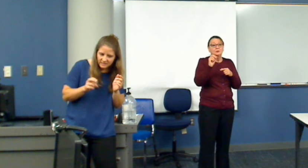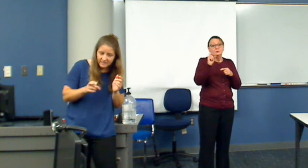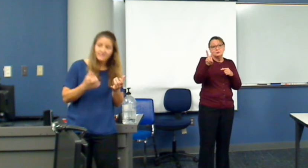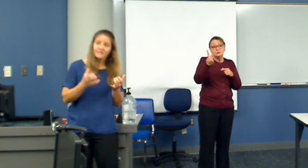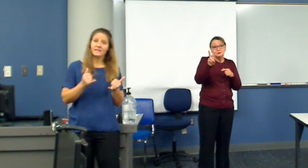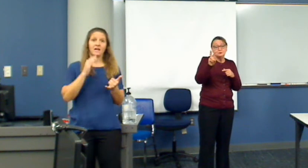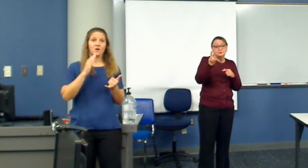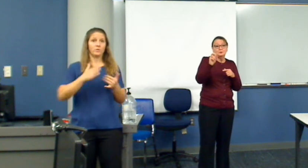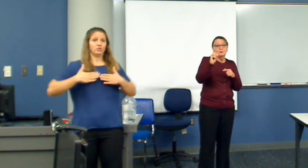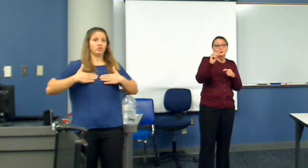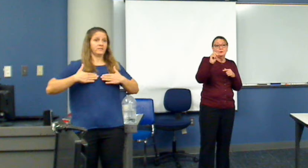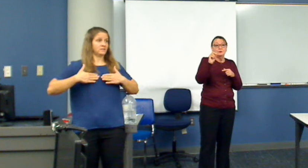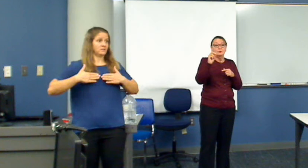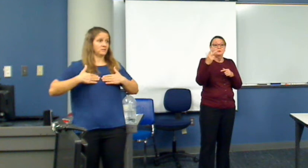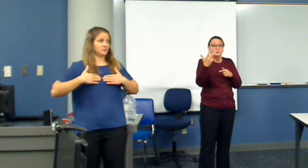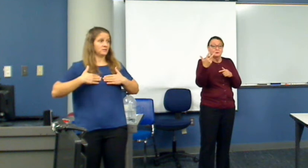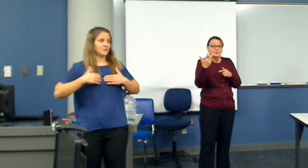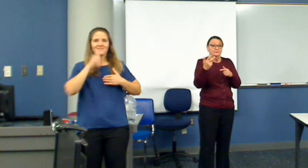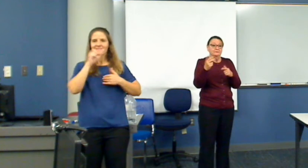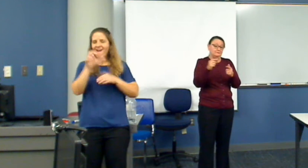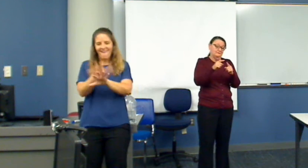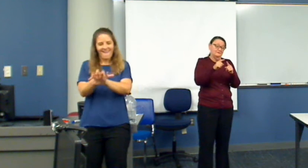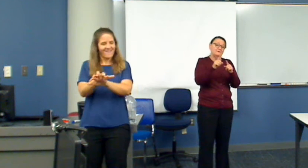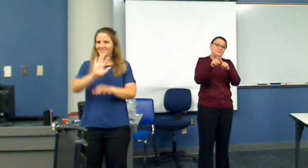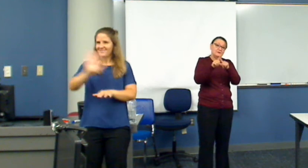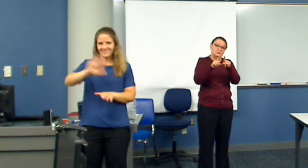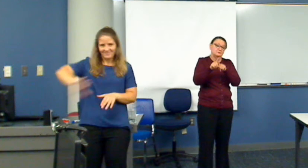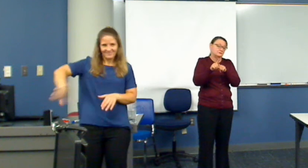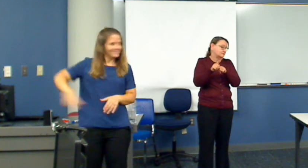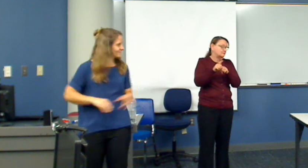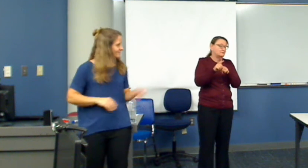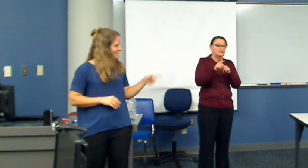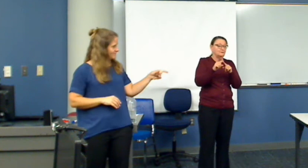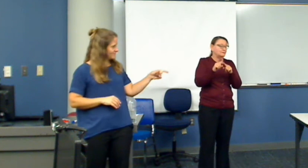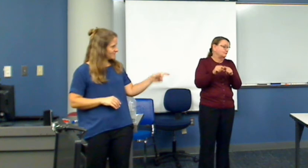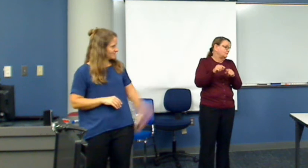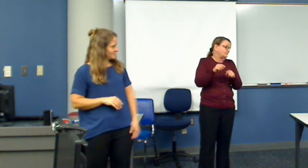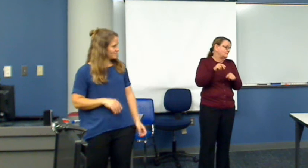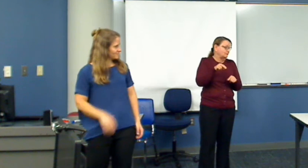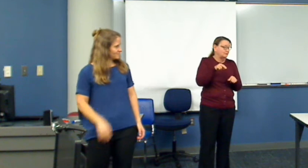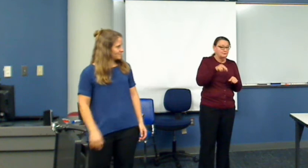thumb if you want. Okay, so it's going to be just like this.